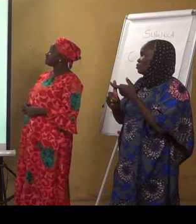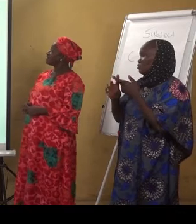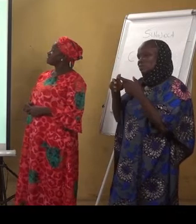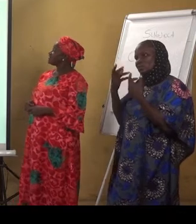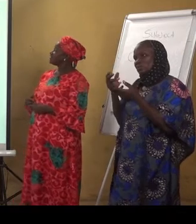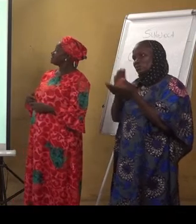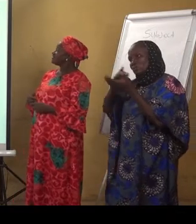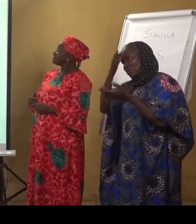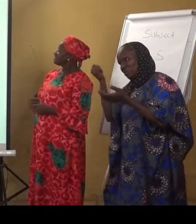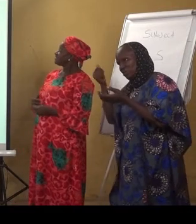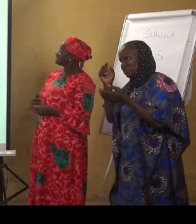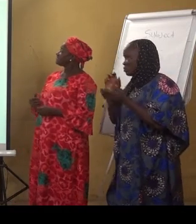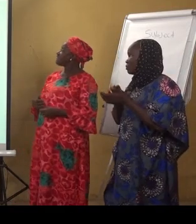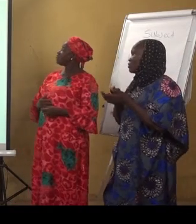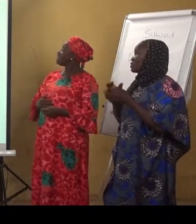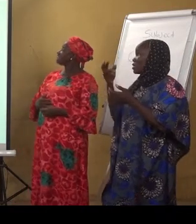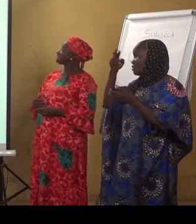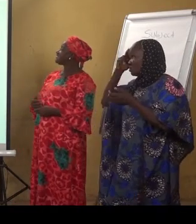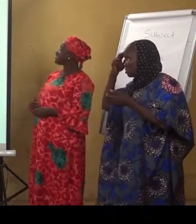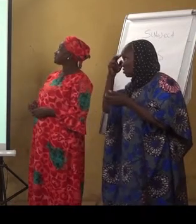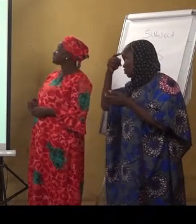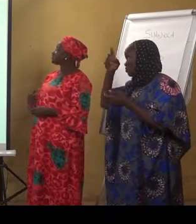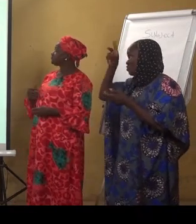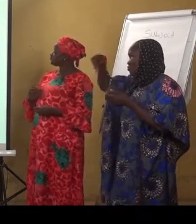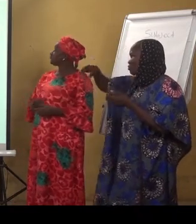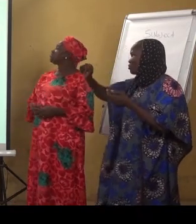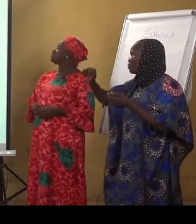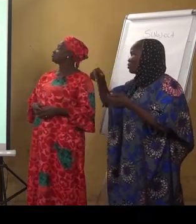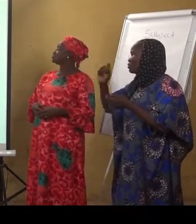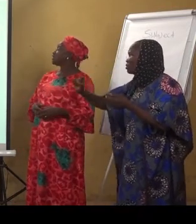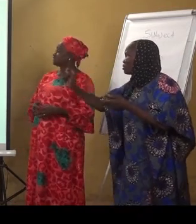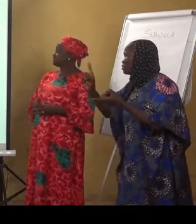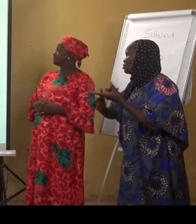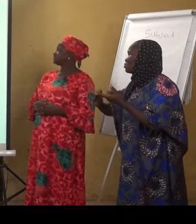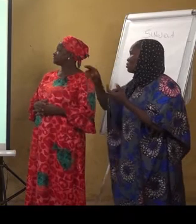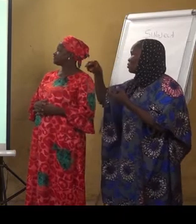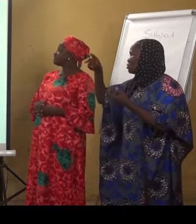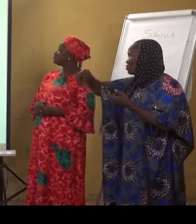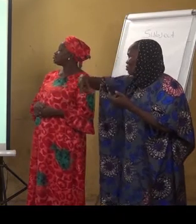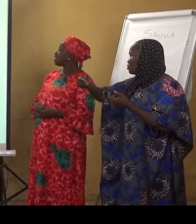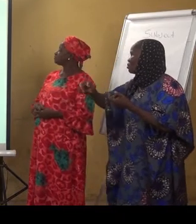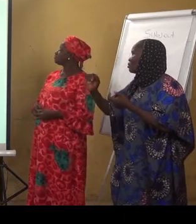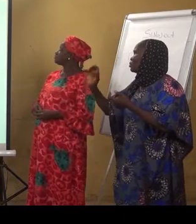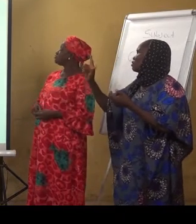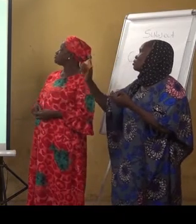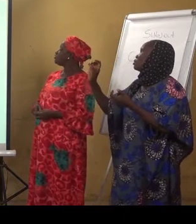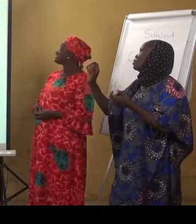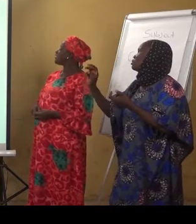Now, reasons for Paul's letter to Philemon continue.